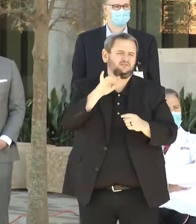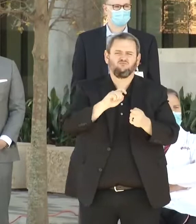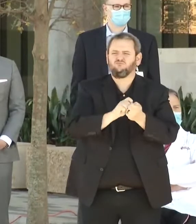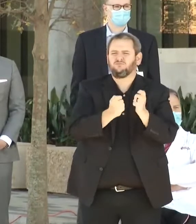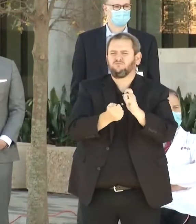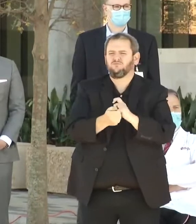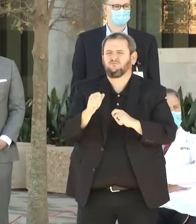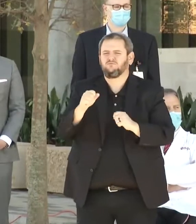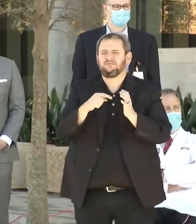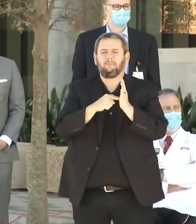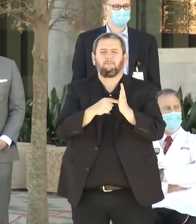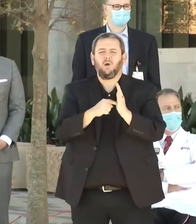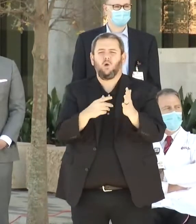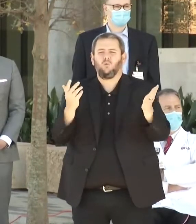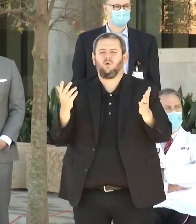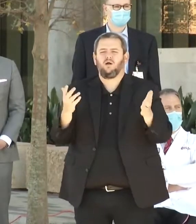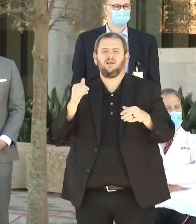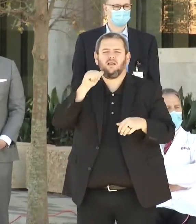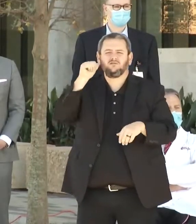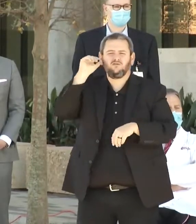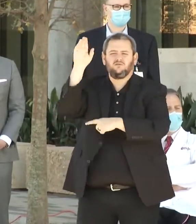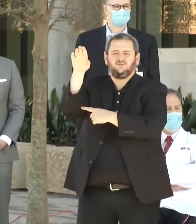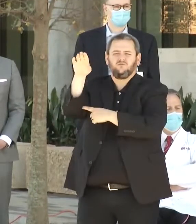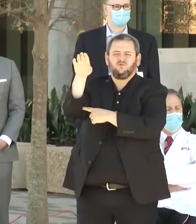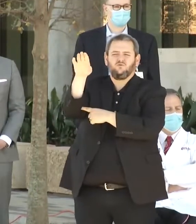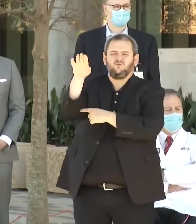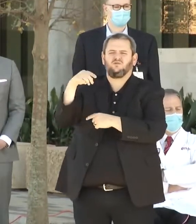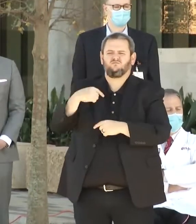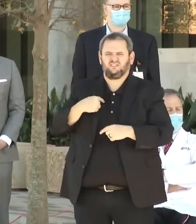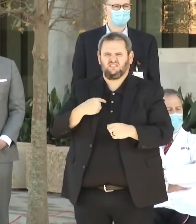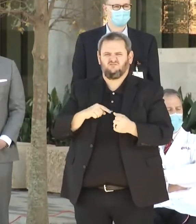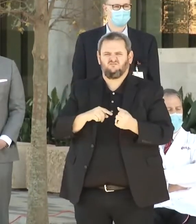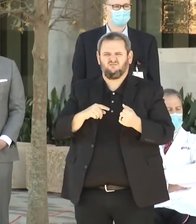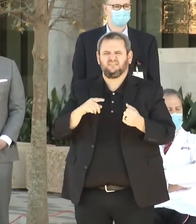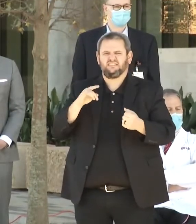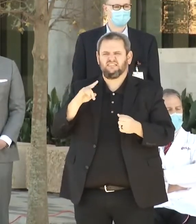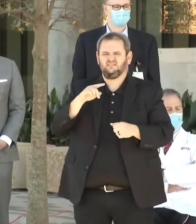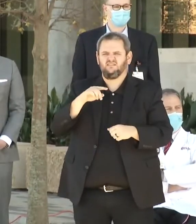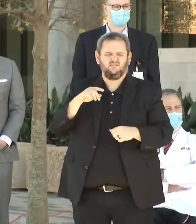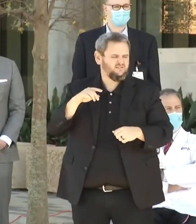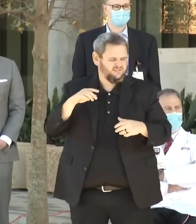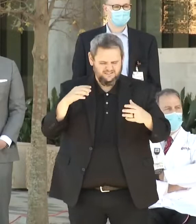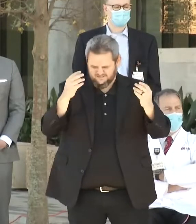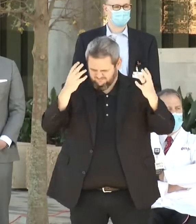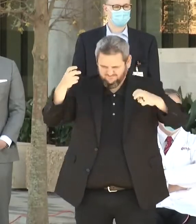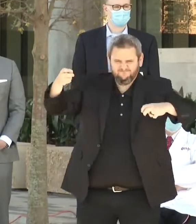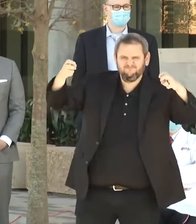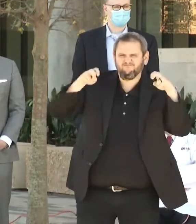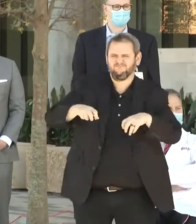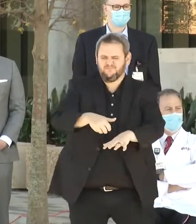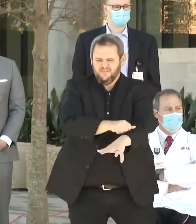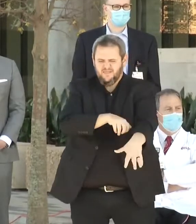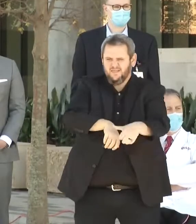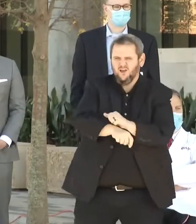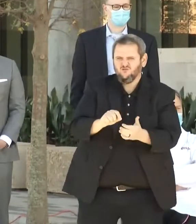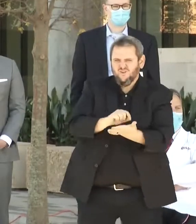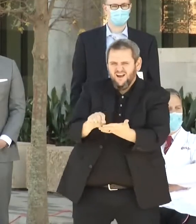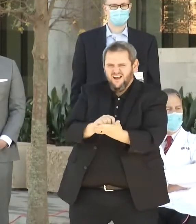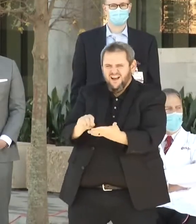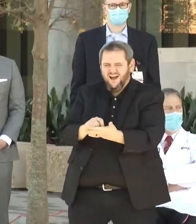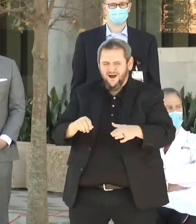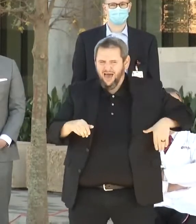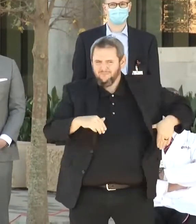yesterday afternoon, it had not had emergency use authorization. By the time I finished them, it